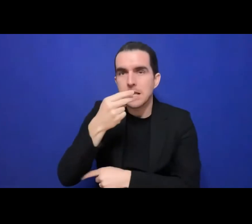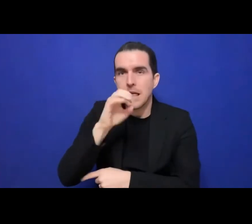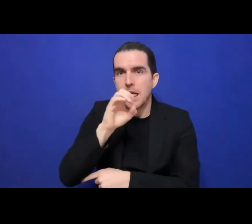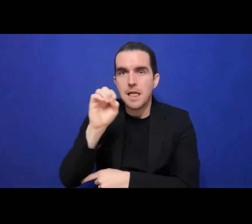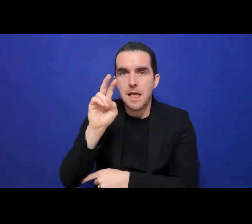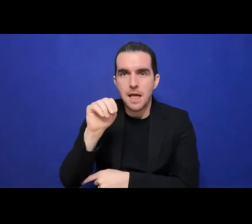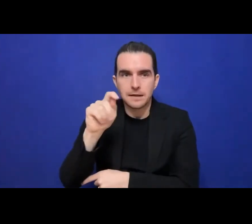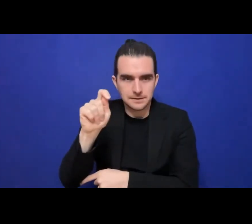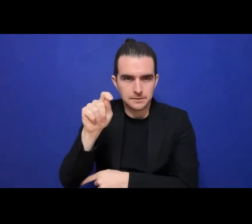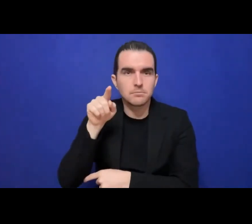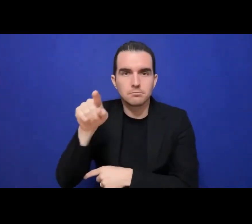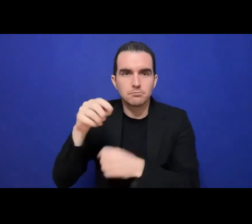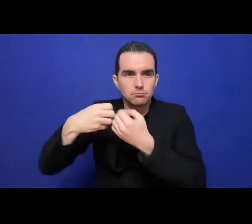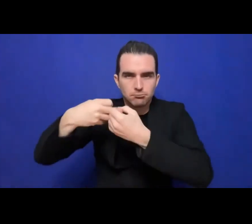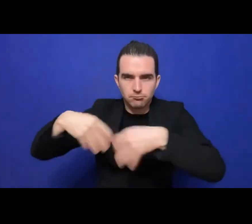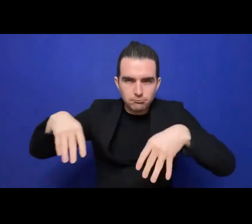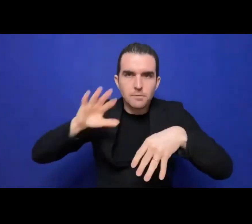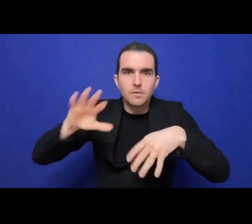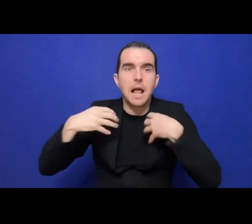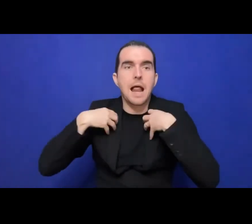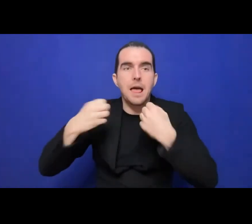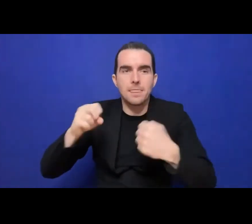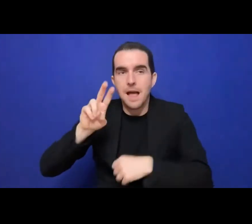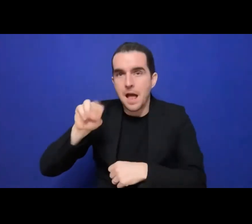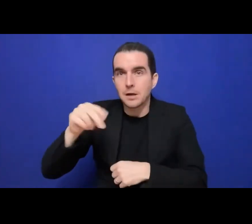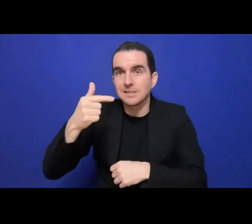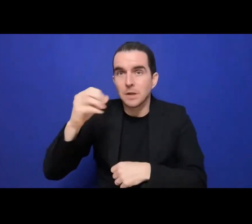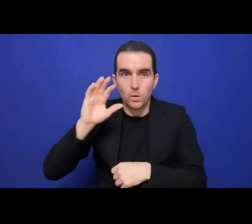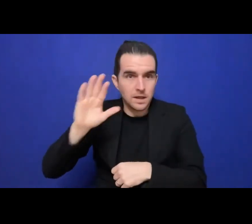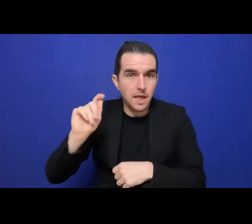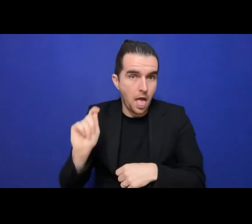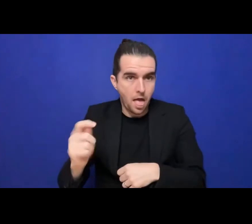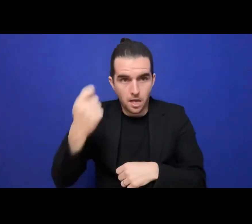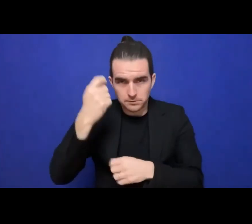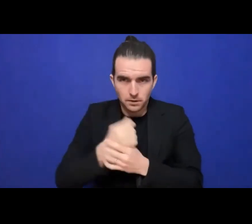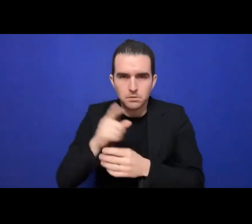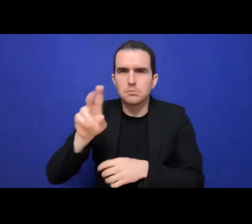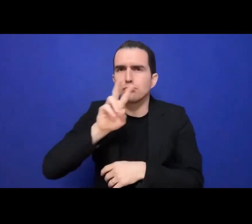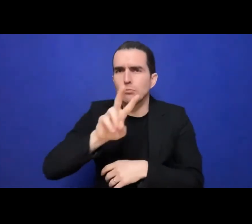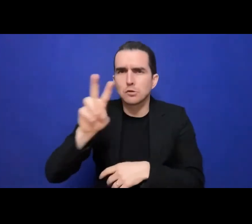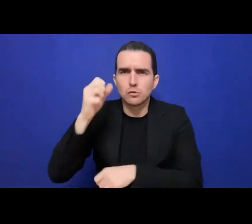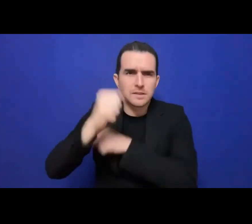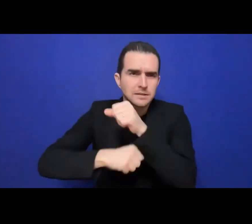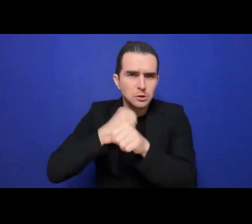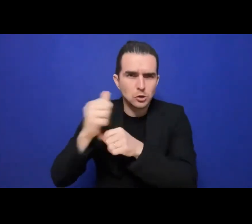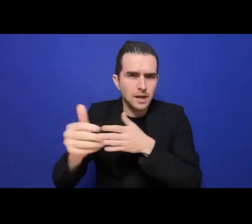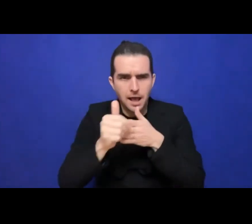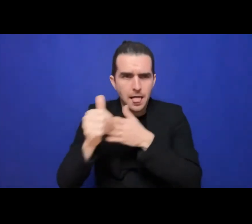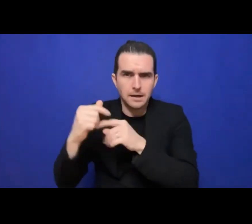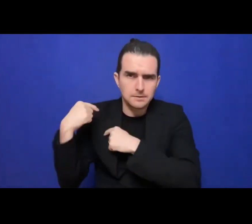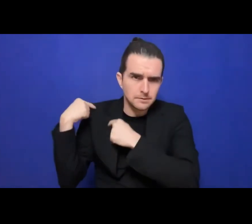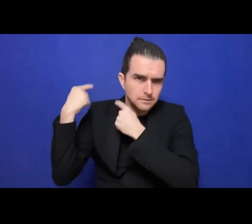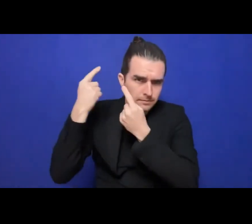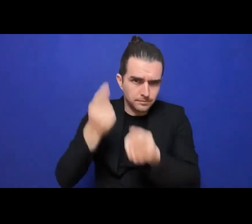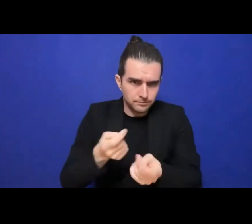society organizations at the national, regional, and international levels. So the question to Mercy is, how can communities